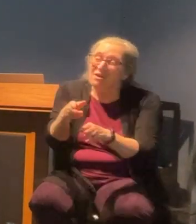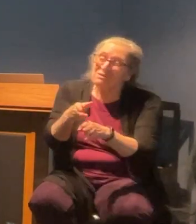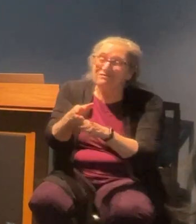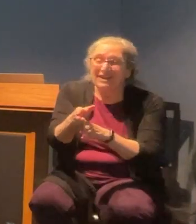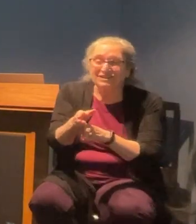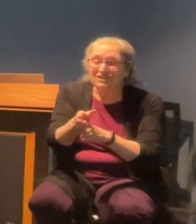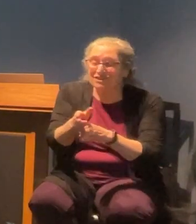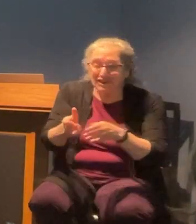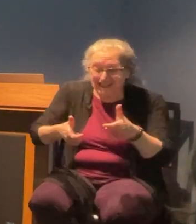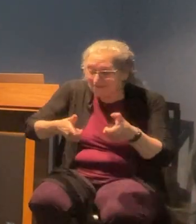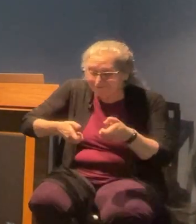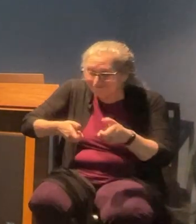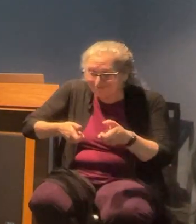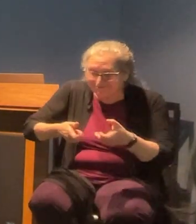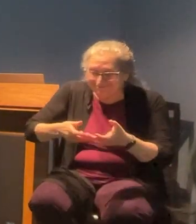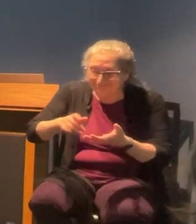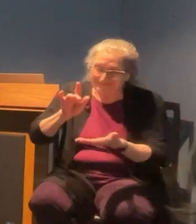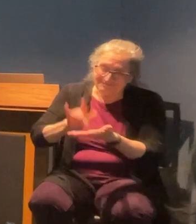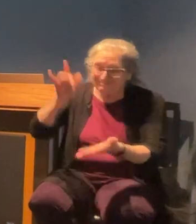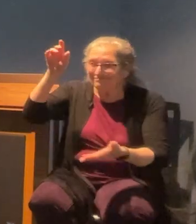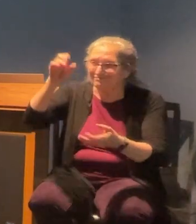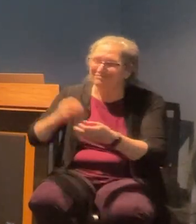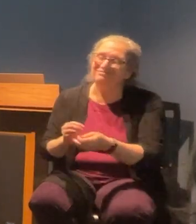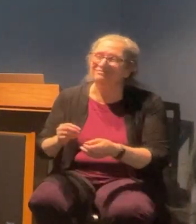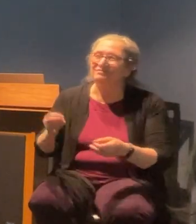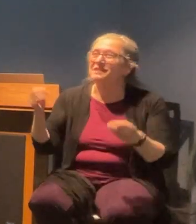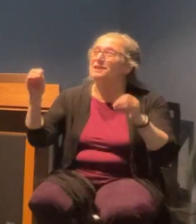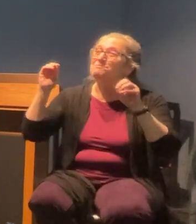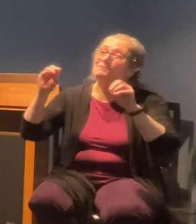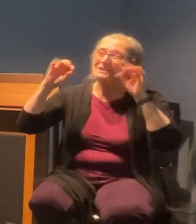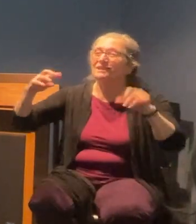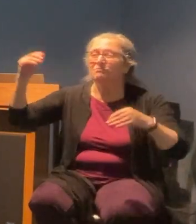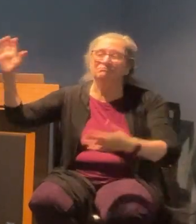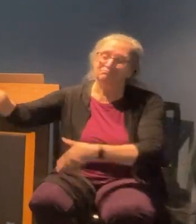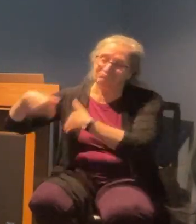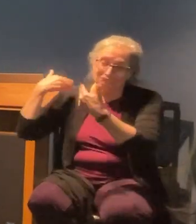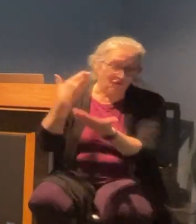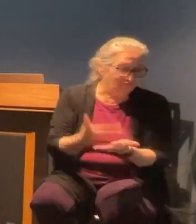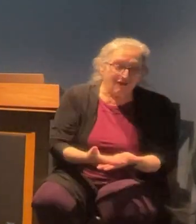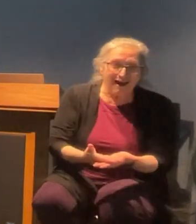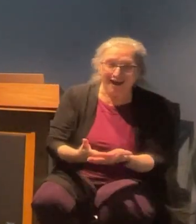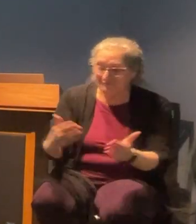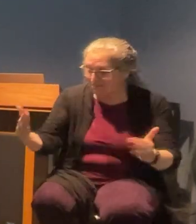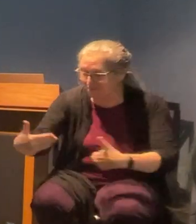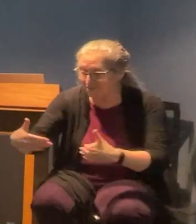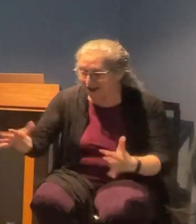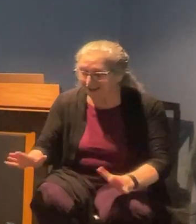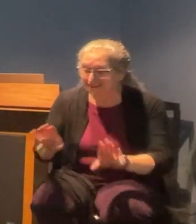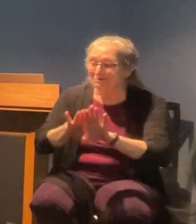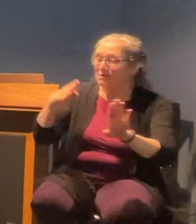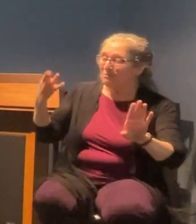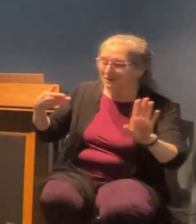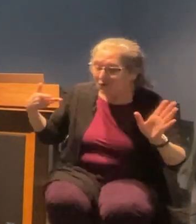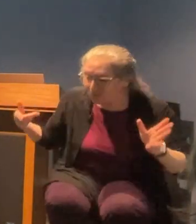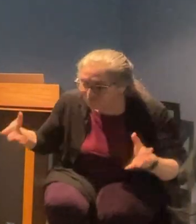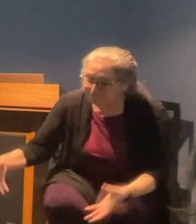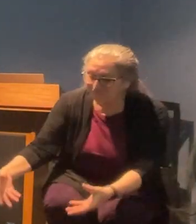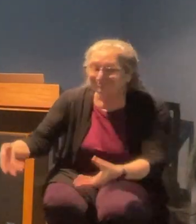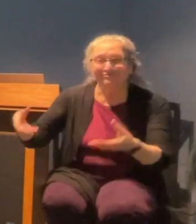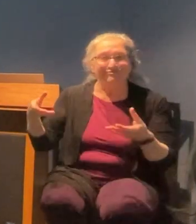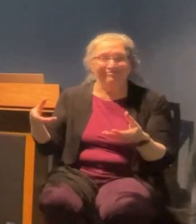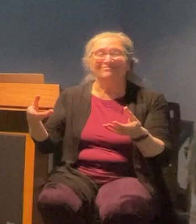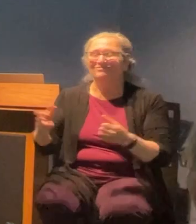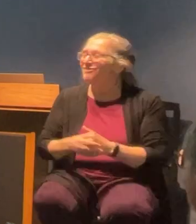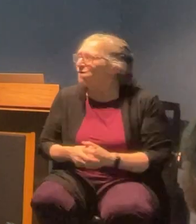day or two, a magic happens and a package arrived at the door. And I think I was